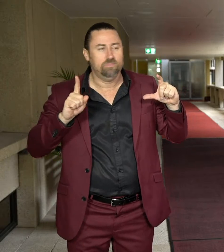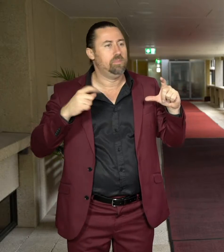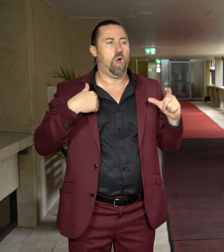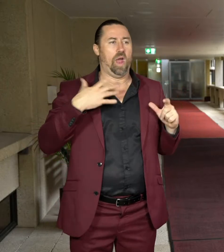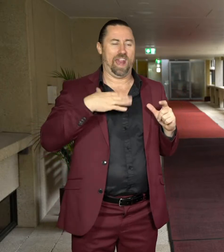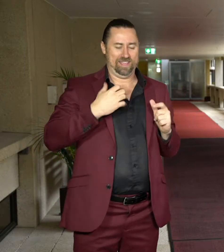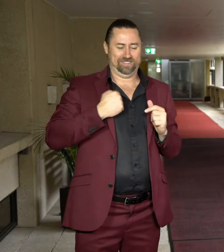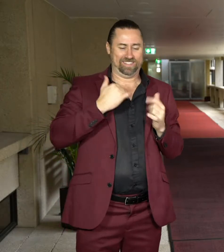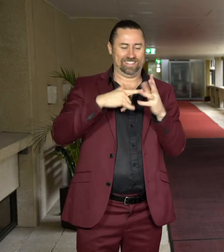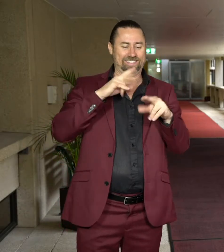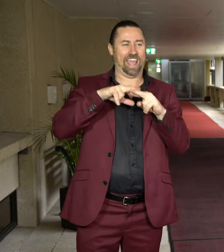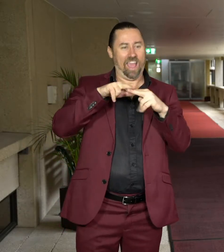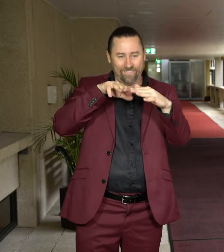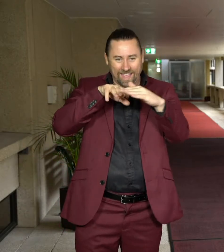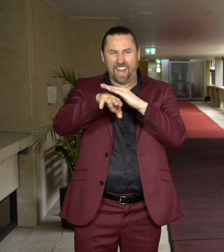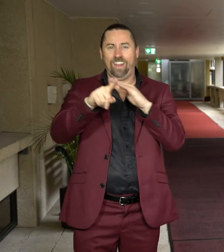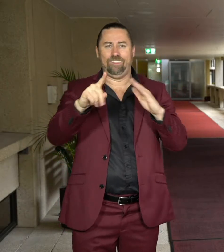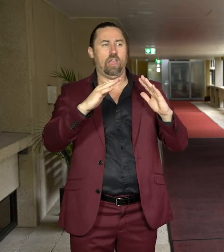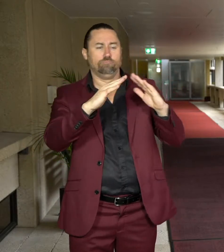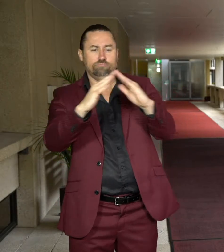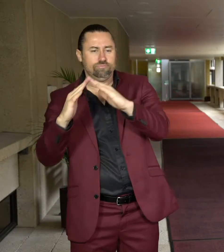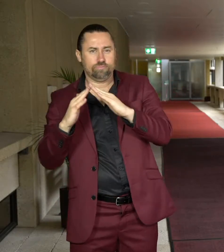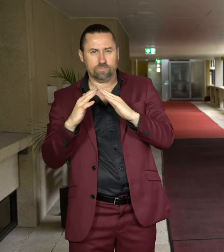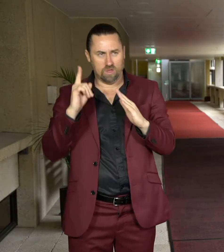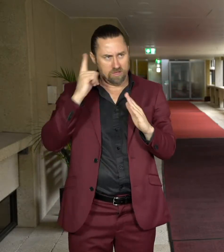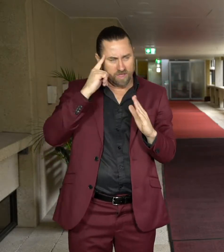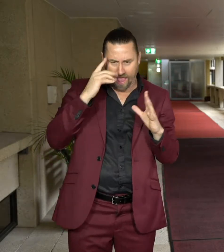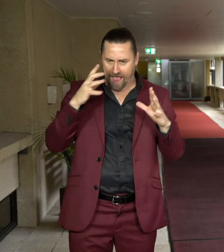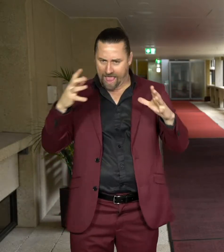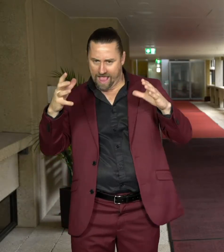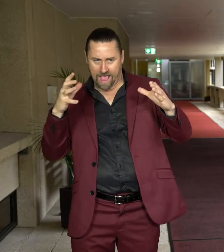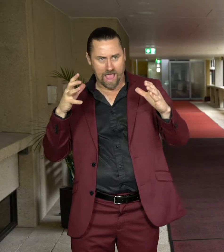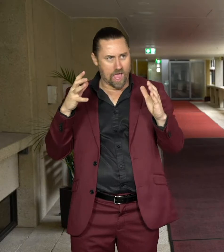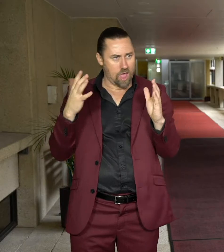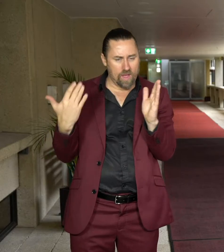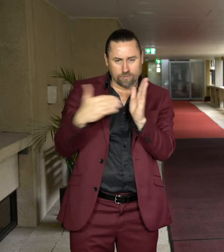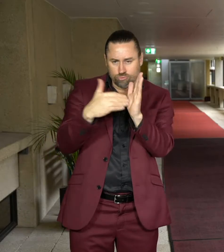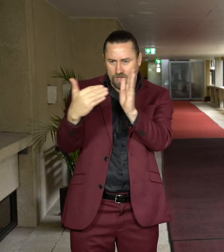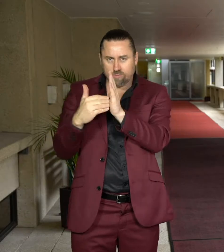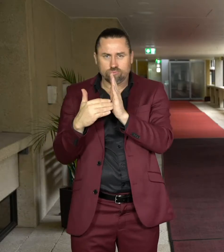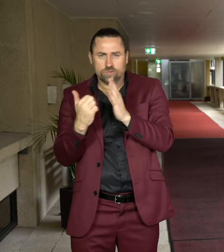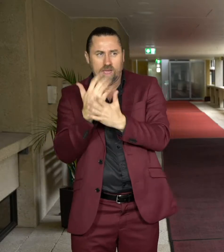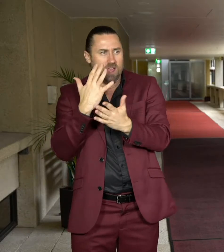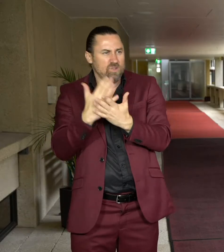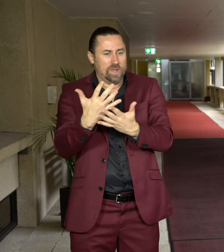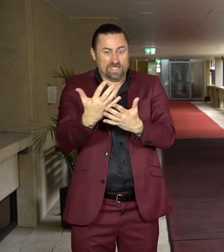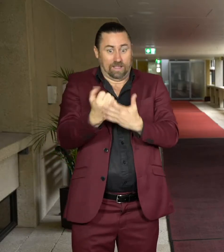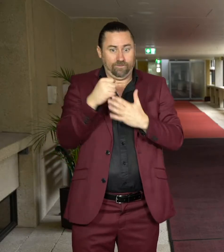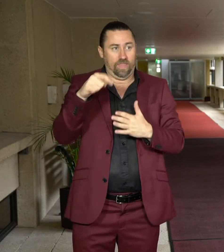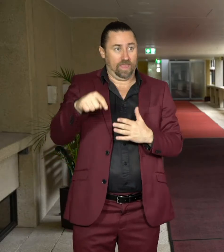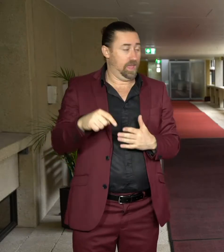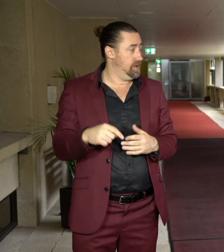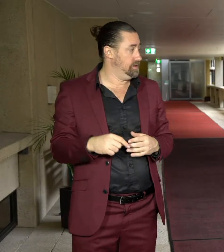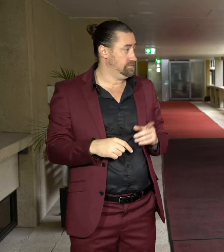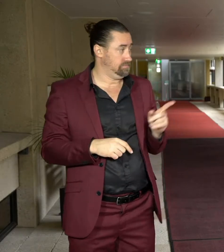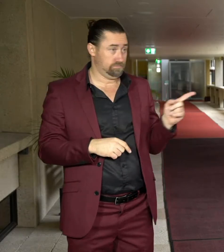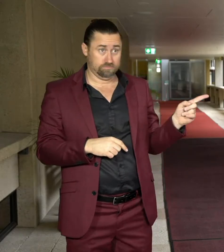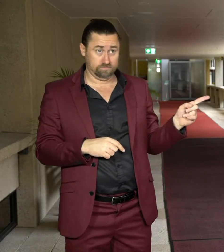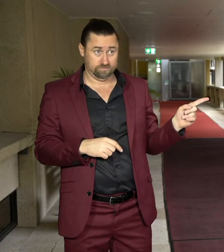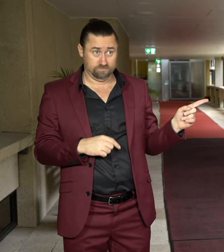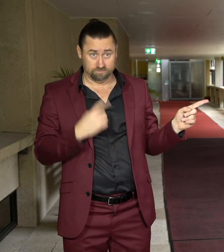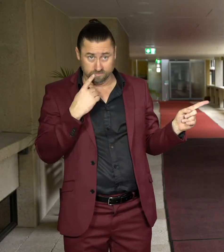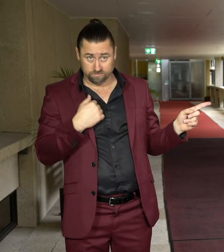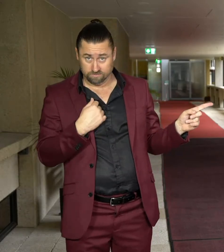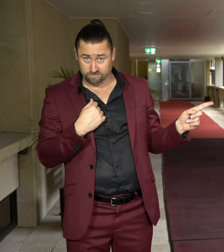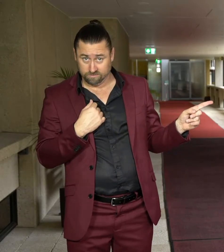the ground, look at how a facility can be developed and kept safe. And I just emphasise that we have on the table a very detailed,